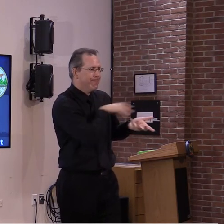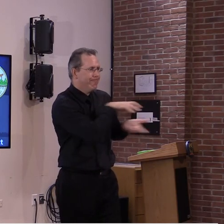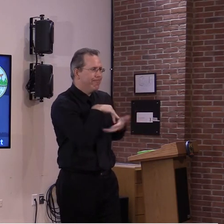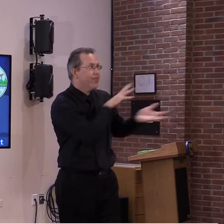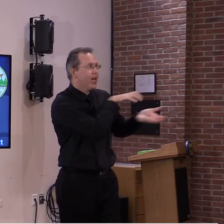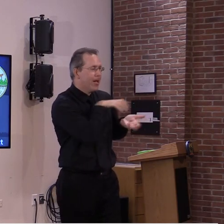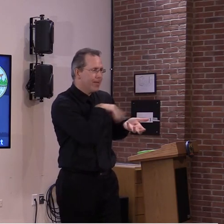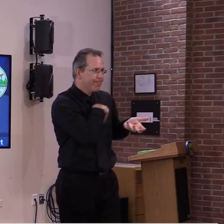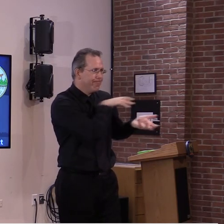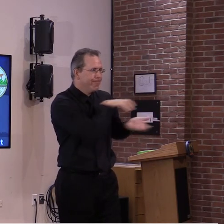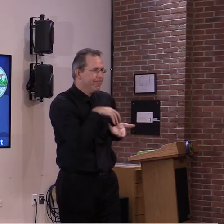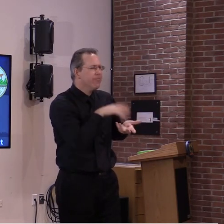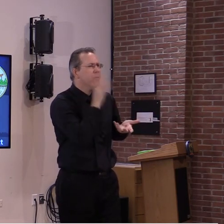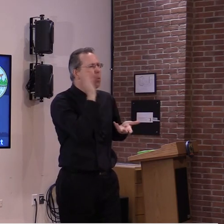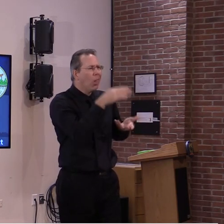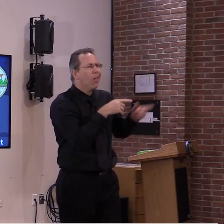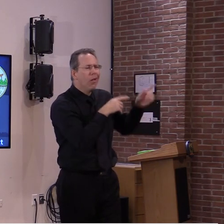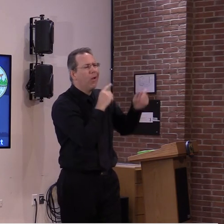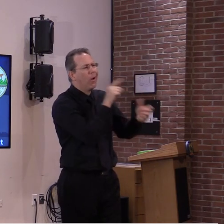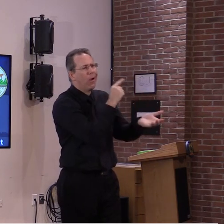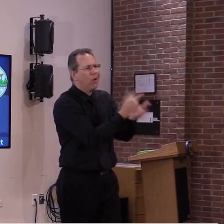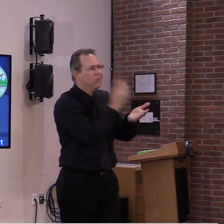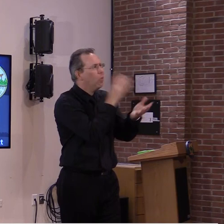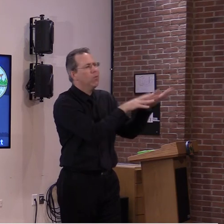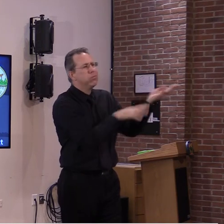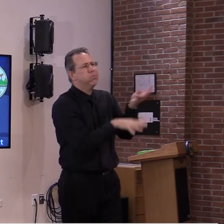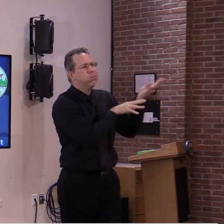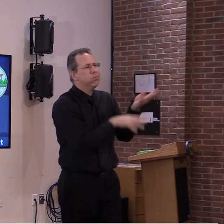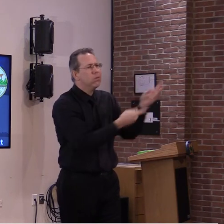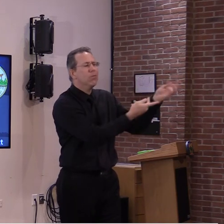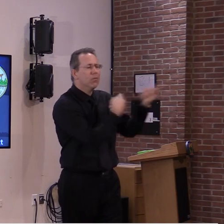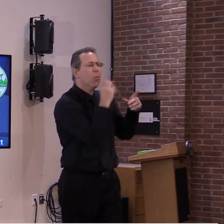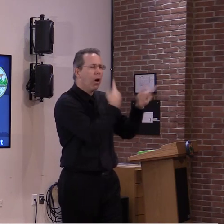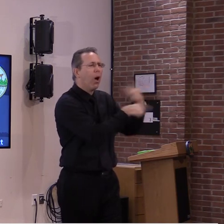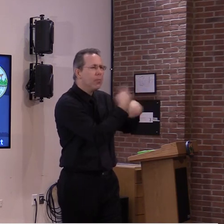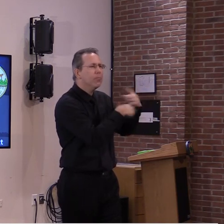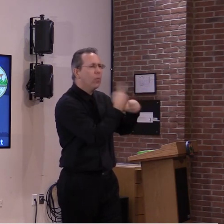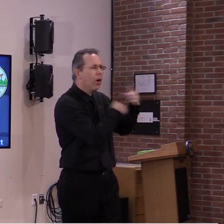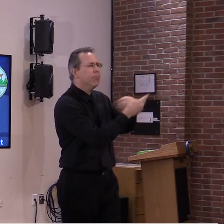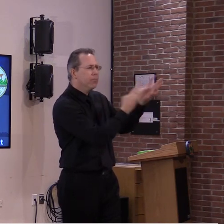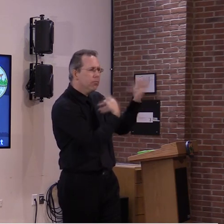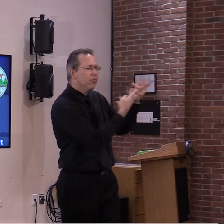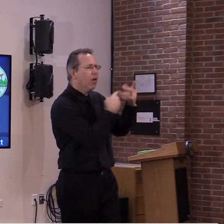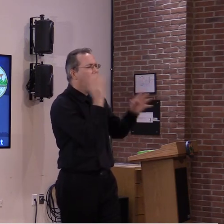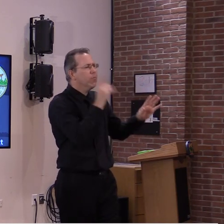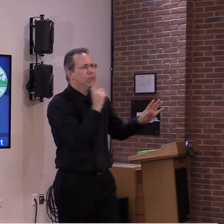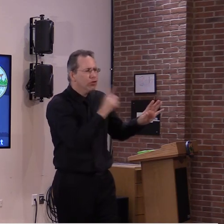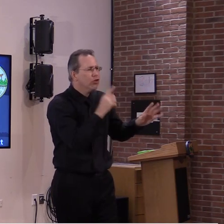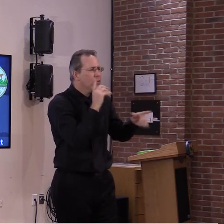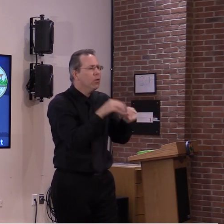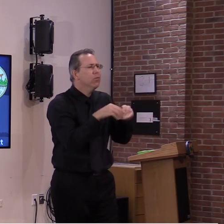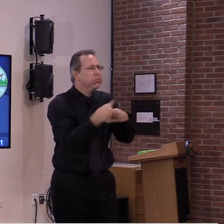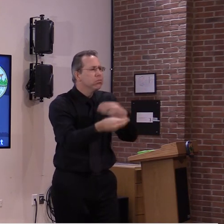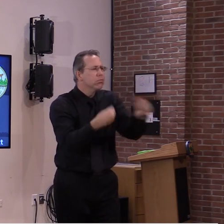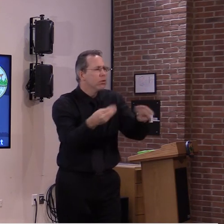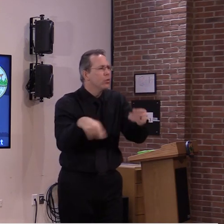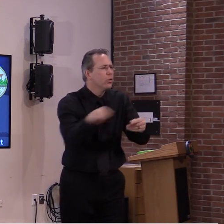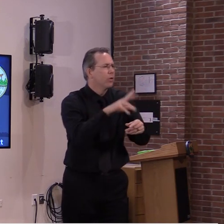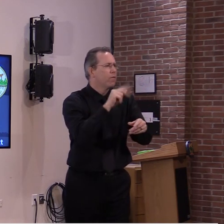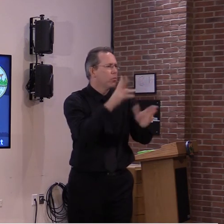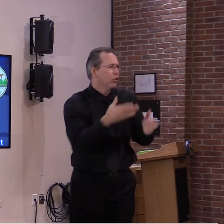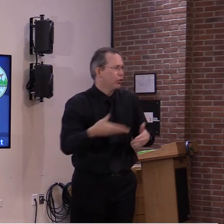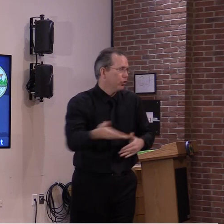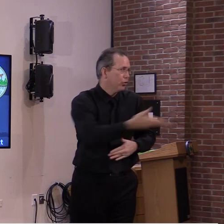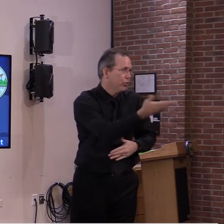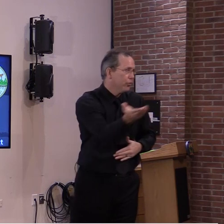efforts and make sure that we get the shots into the arms of Vermonters who want them as well.